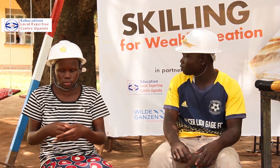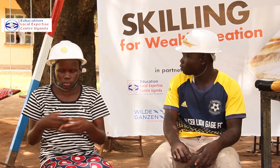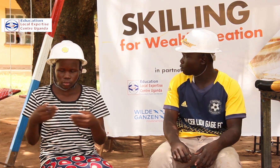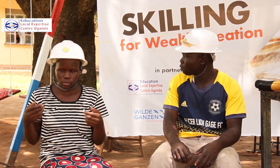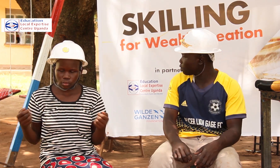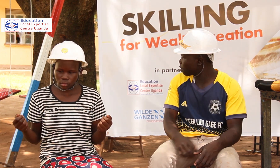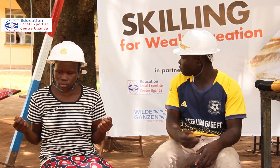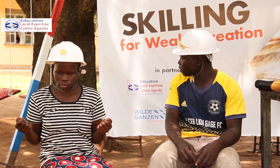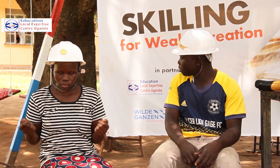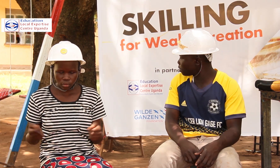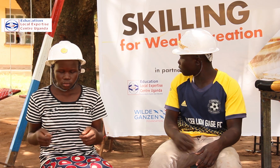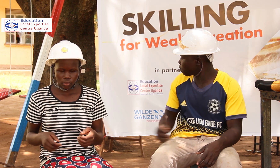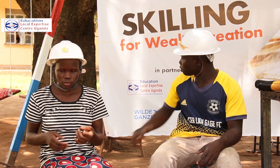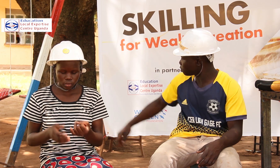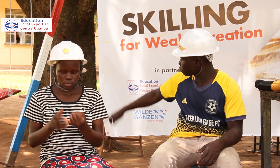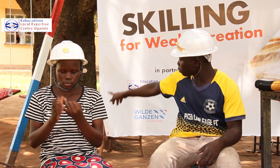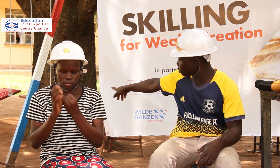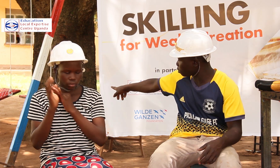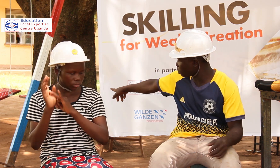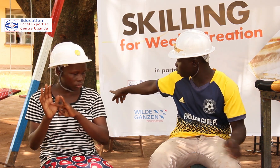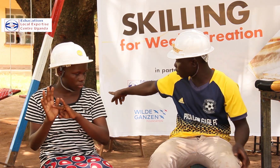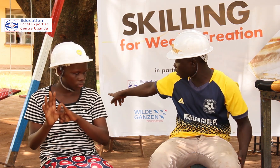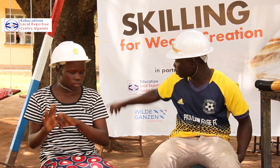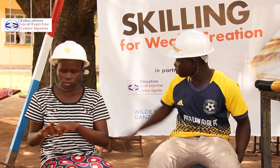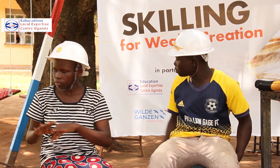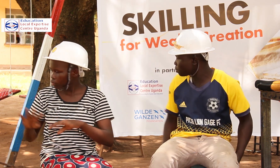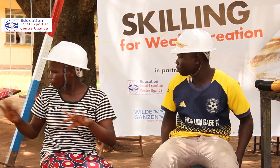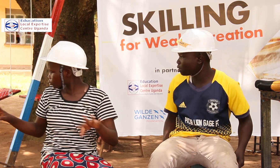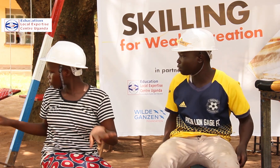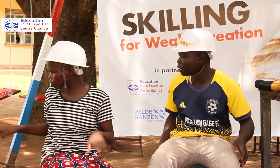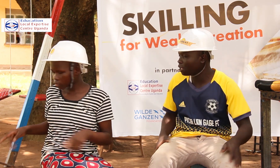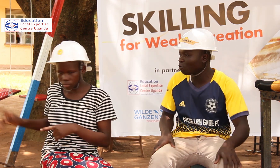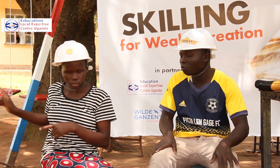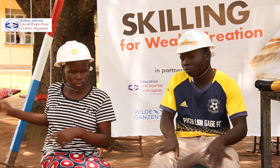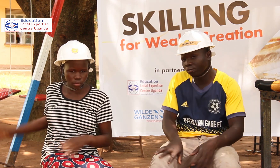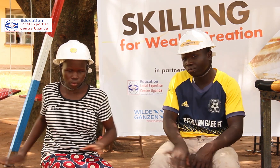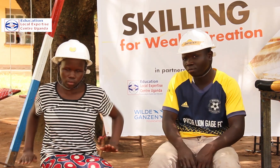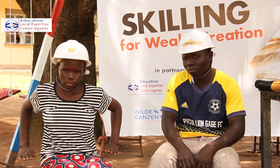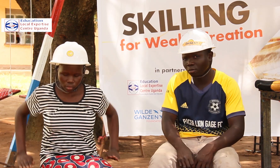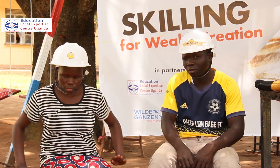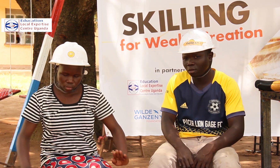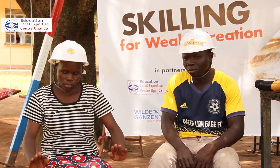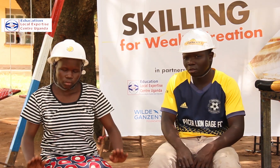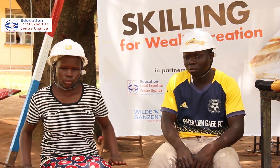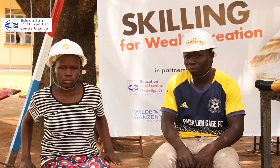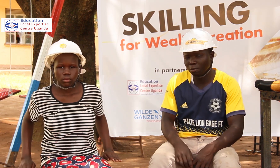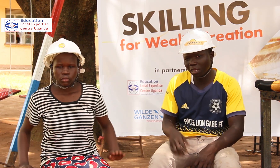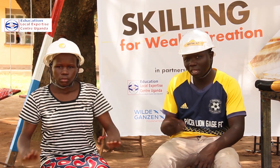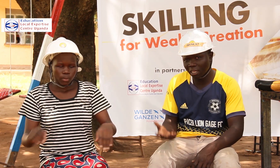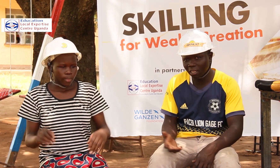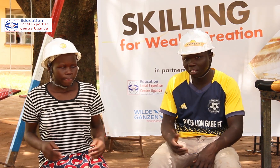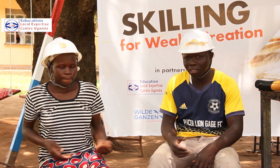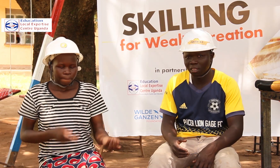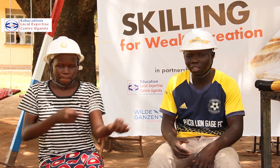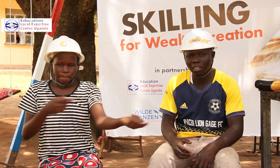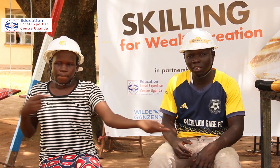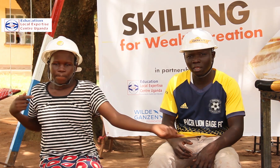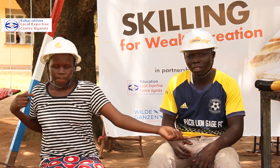Then on the seventh day, we went on this side. This is a liku. We measure